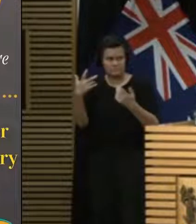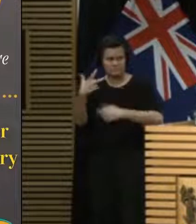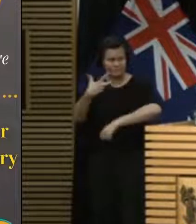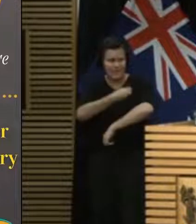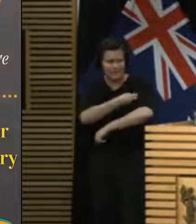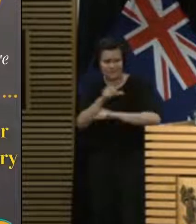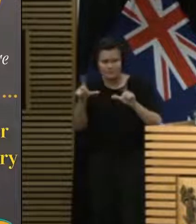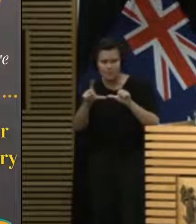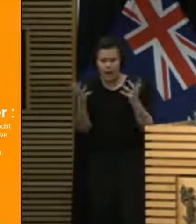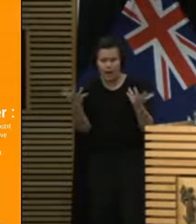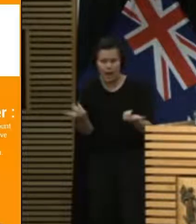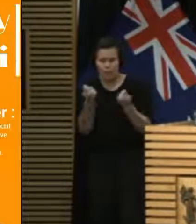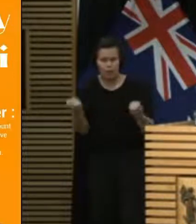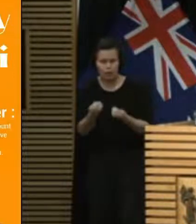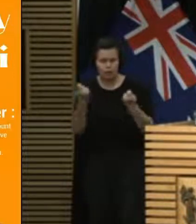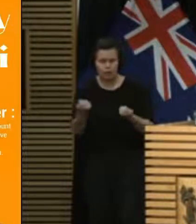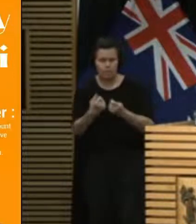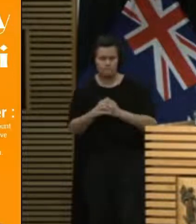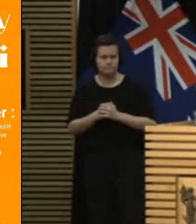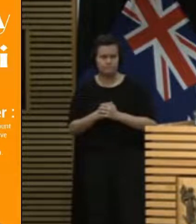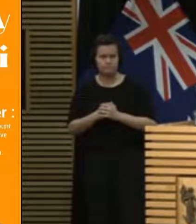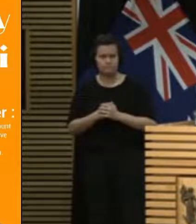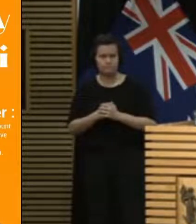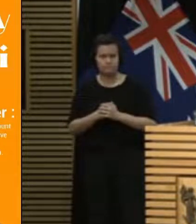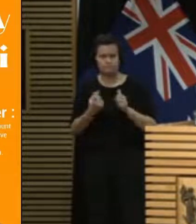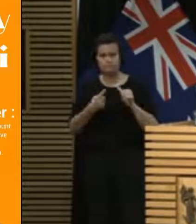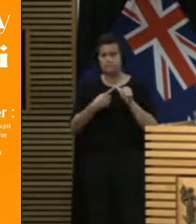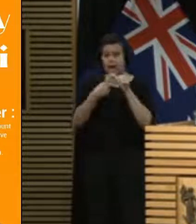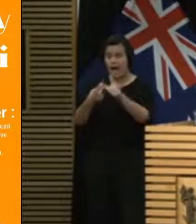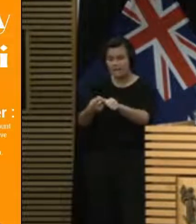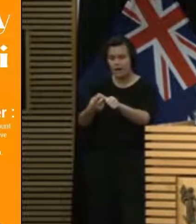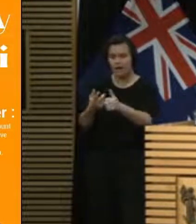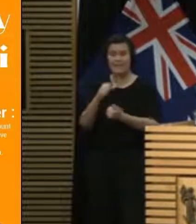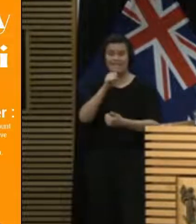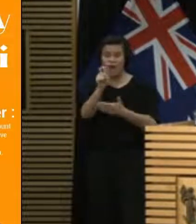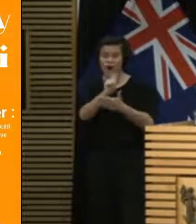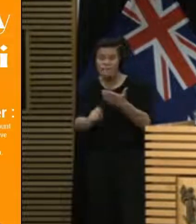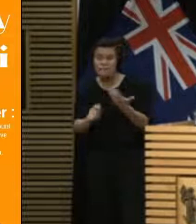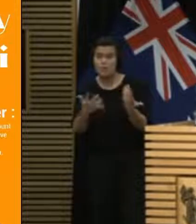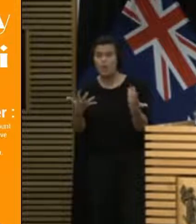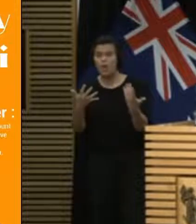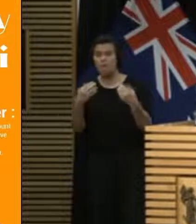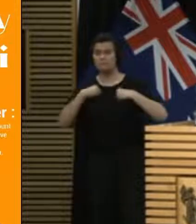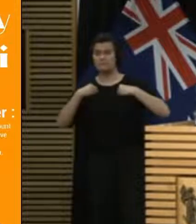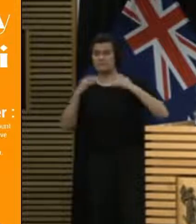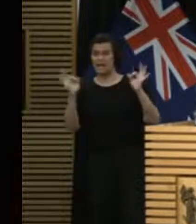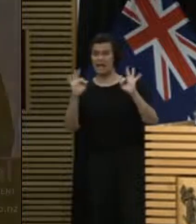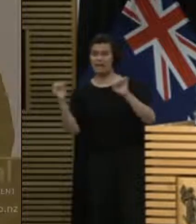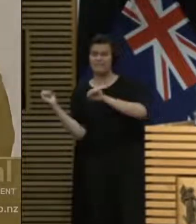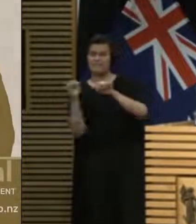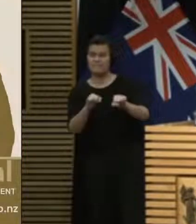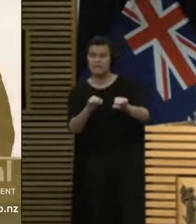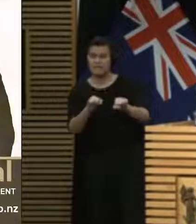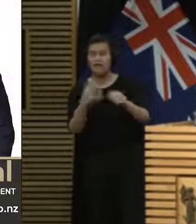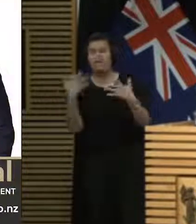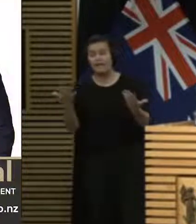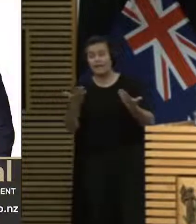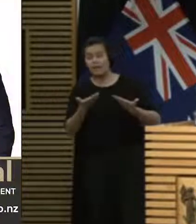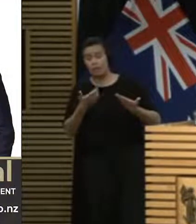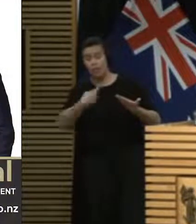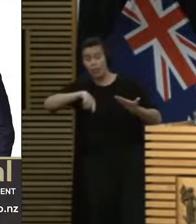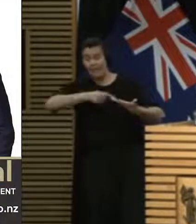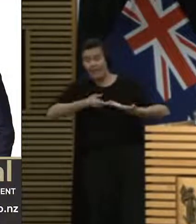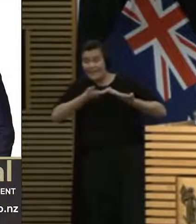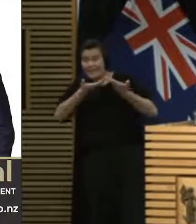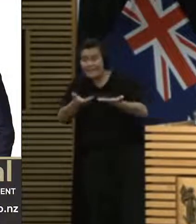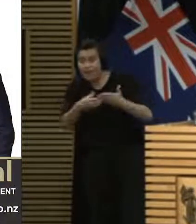where they would undertake their own assessment based on the framework that's been established. Minister would speak to already, we've